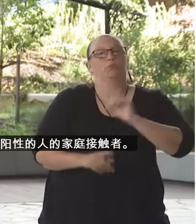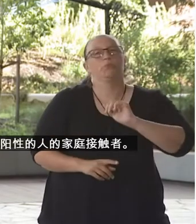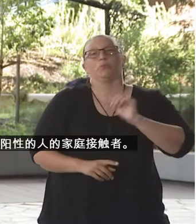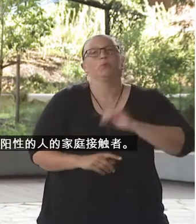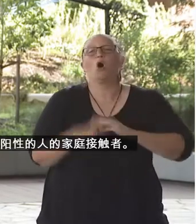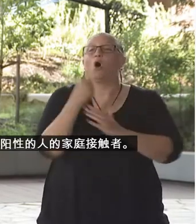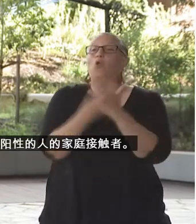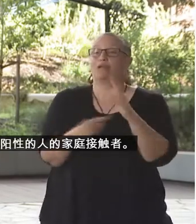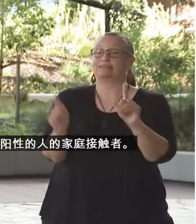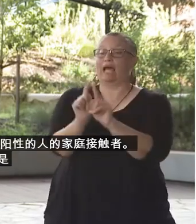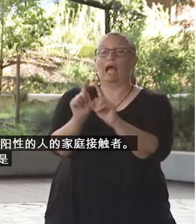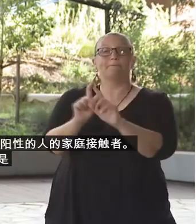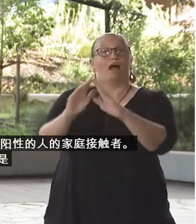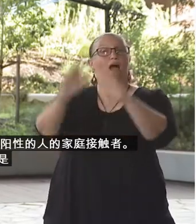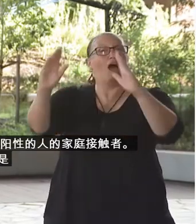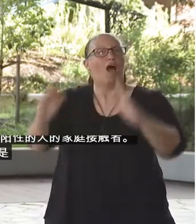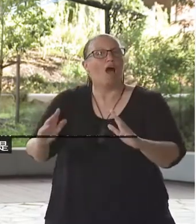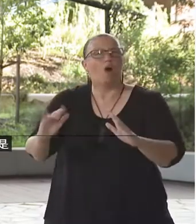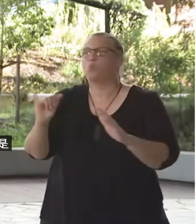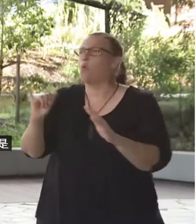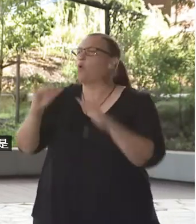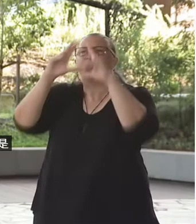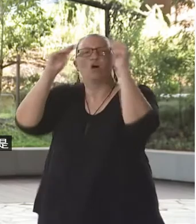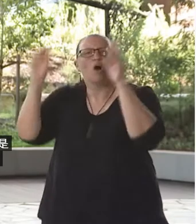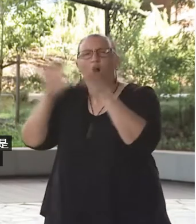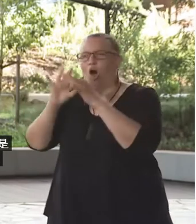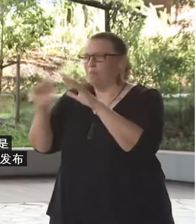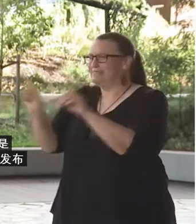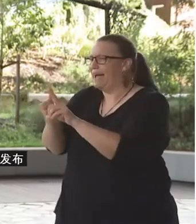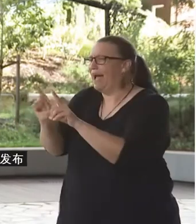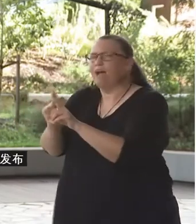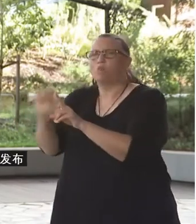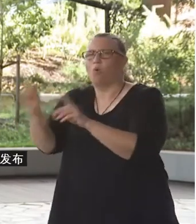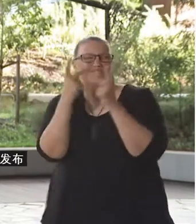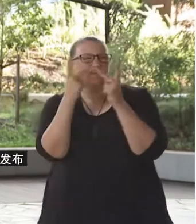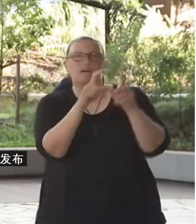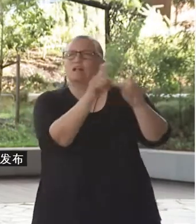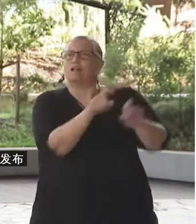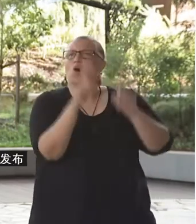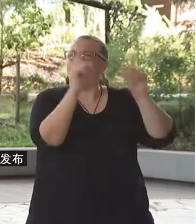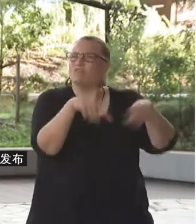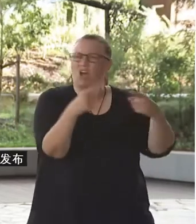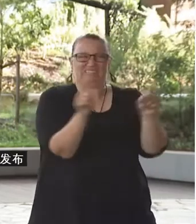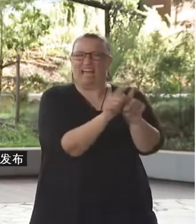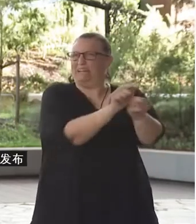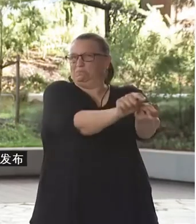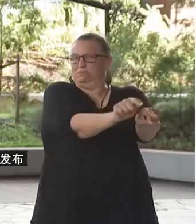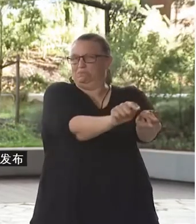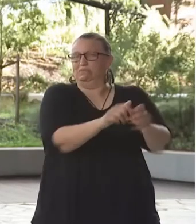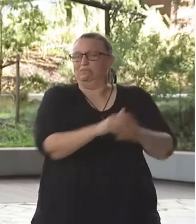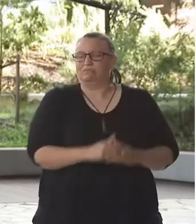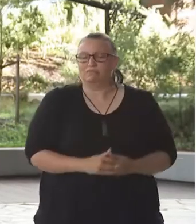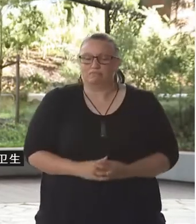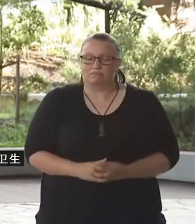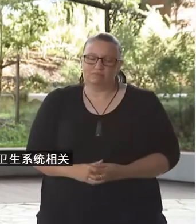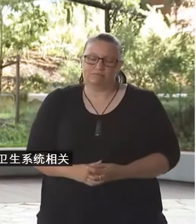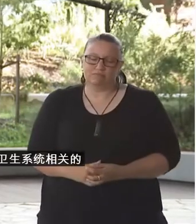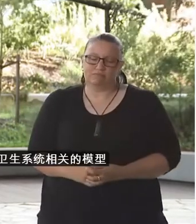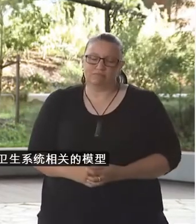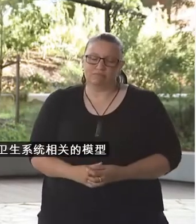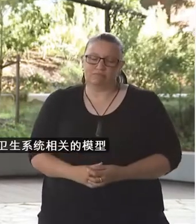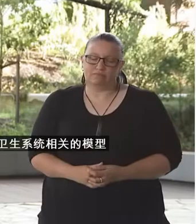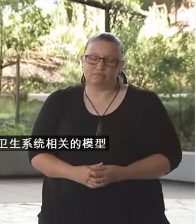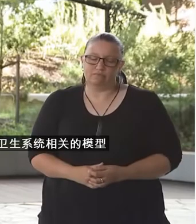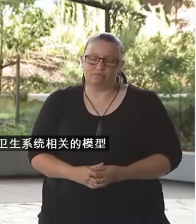Finally, today as well, we will be releasing modelling. We released modelling last week in relation to the health system here